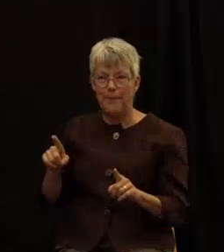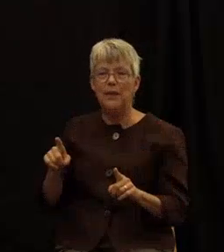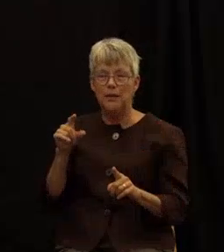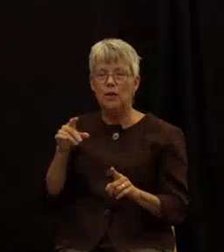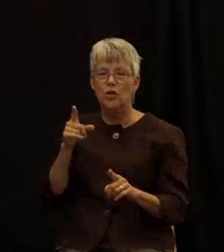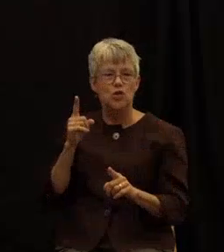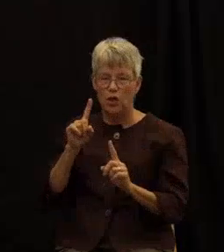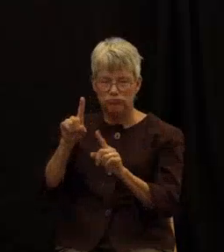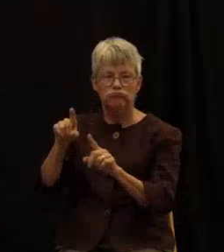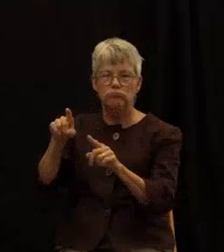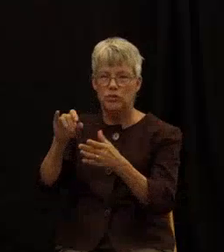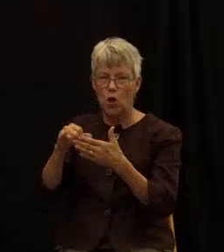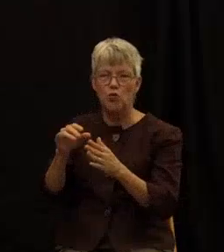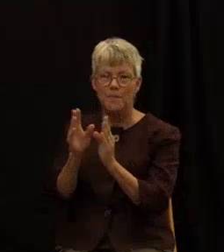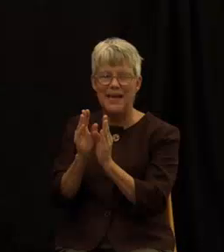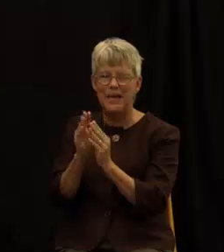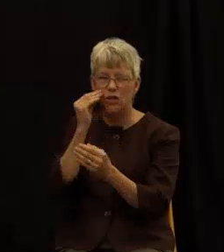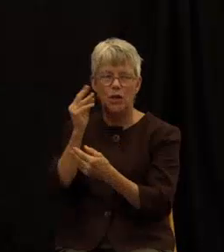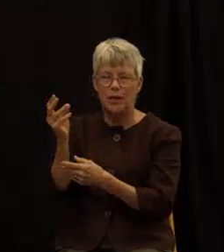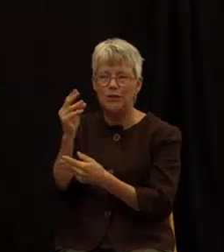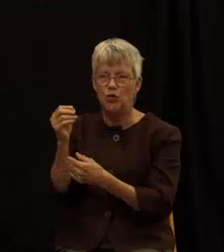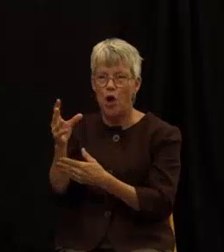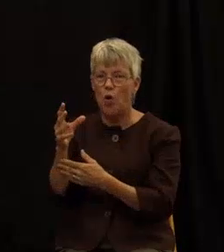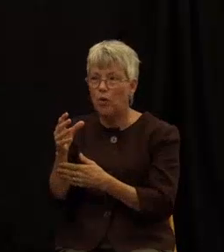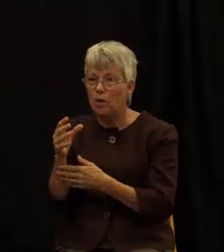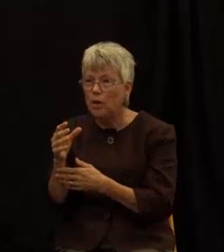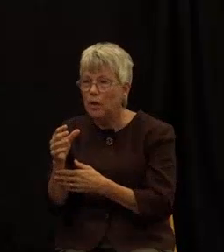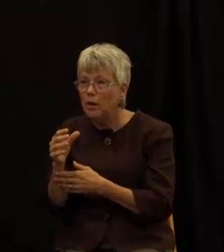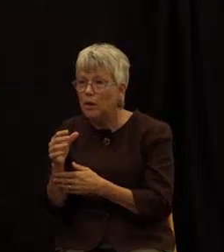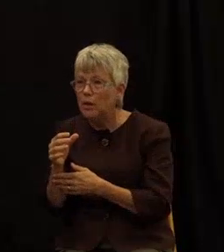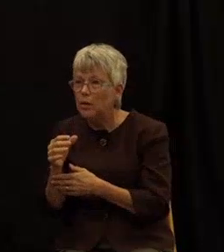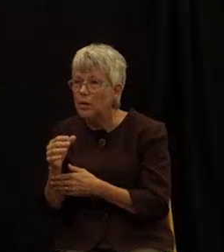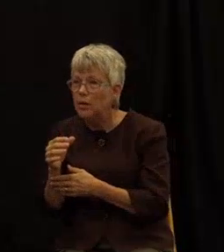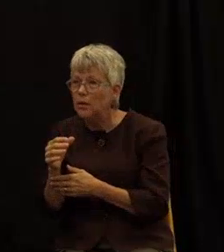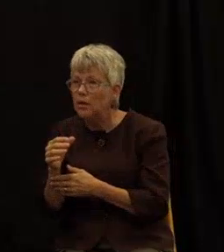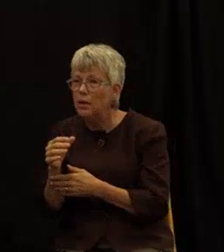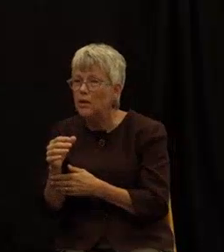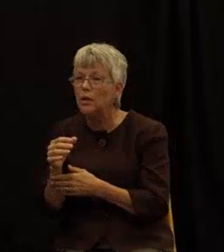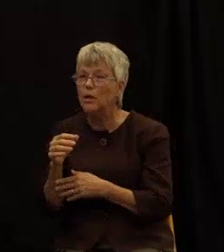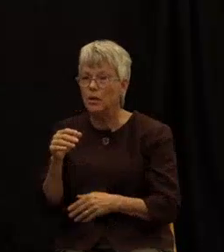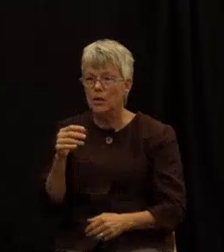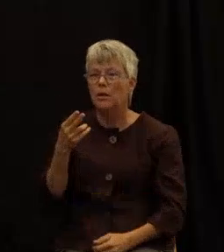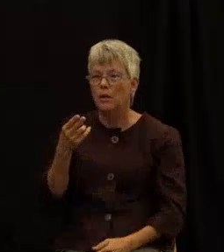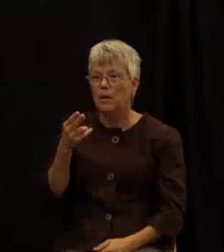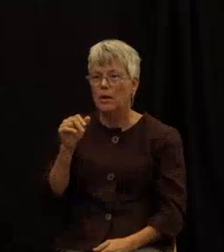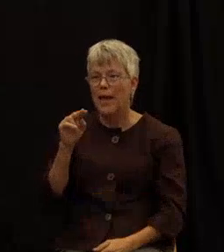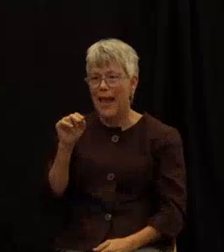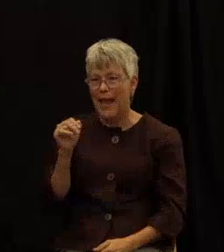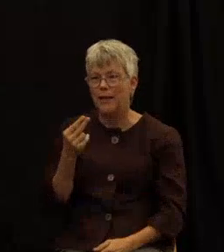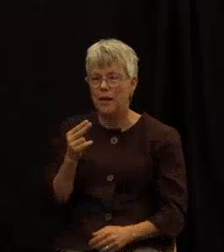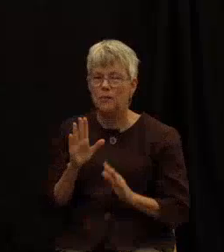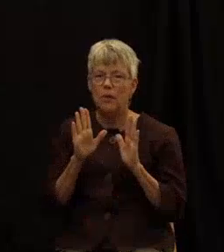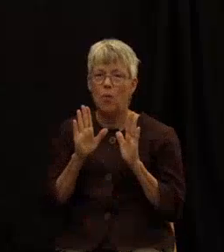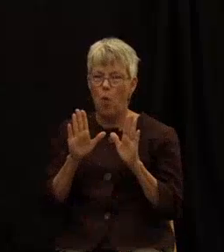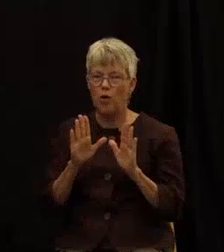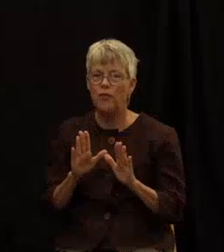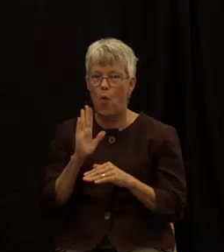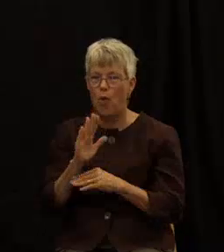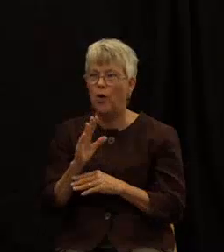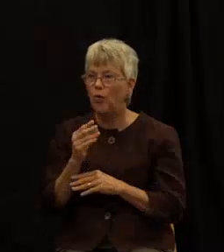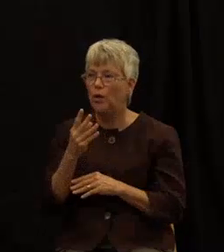that we see as a potential problem. Hannah Hannah's on is that committee too, so wonderful. yeah. Mhm. And I was just